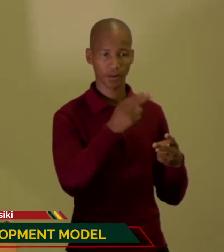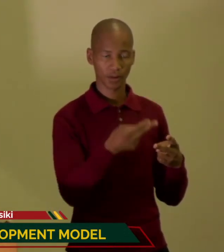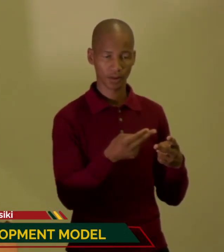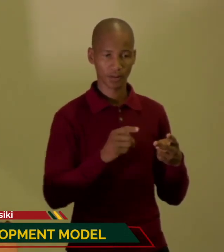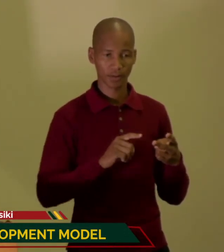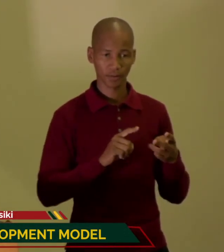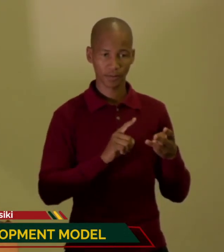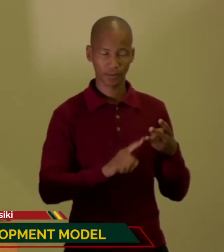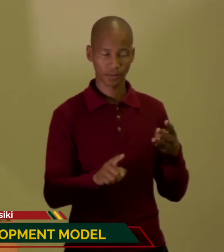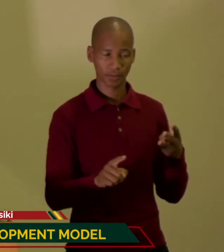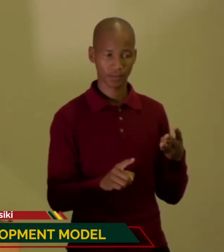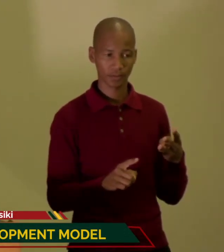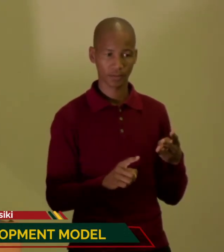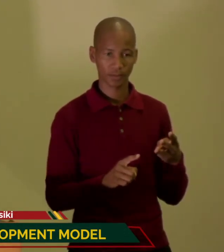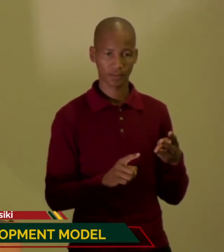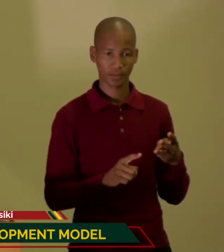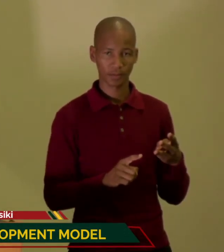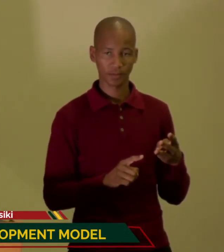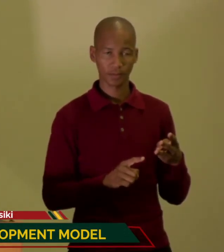have MEC